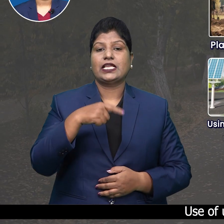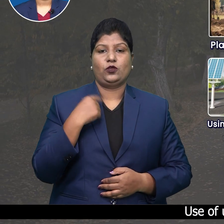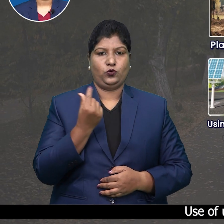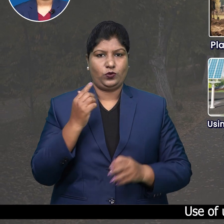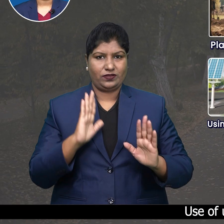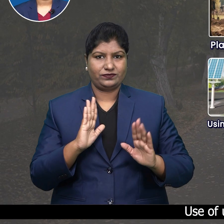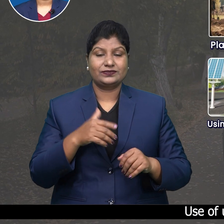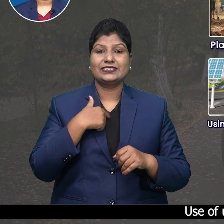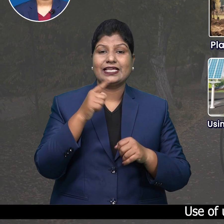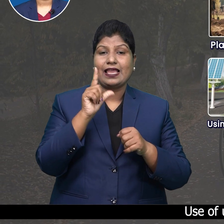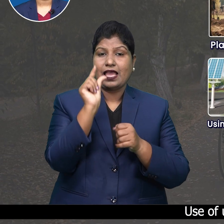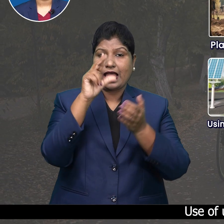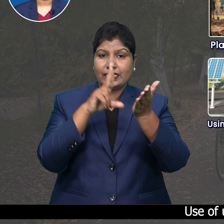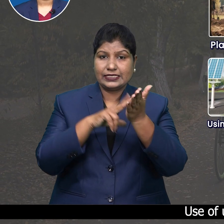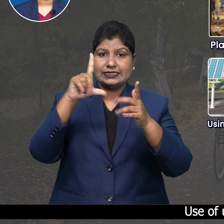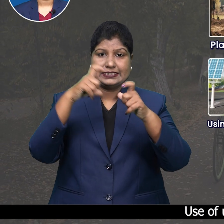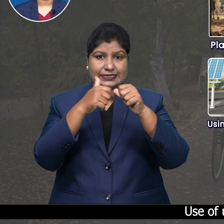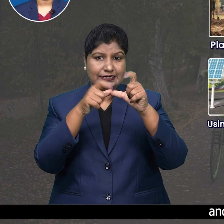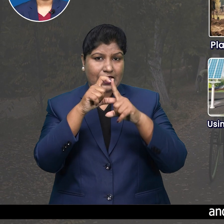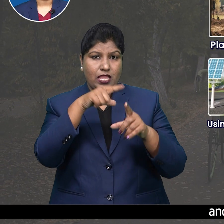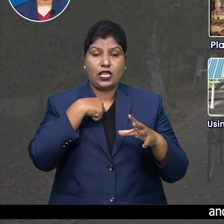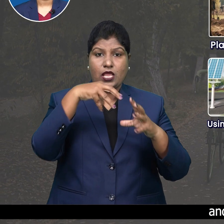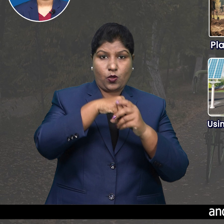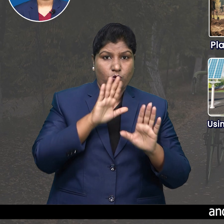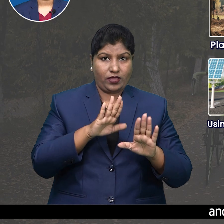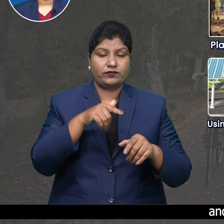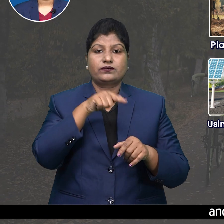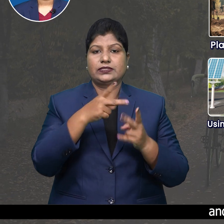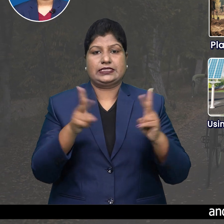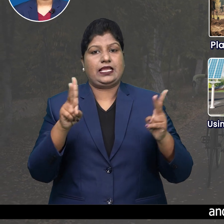Use of unleaded fuel and